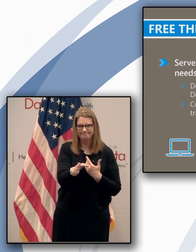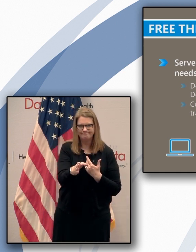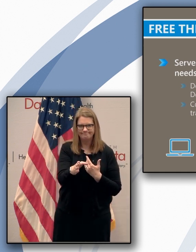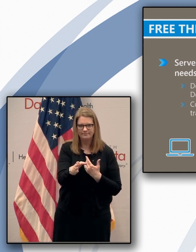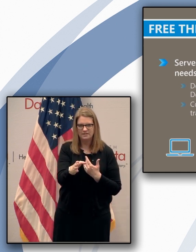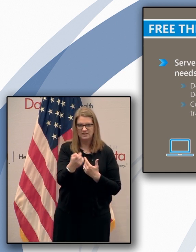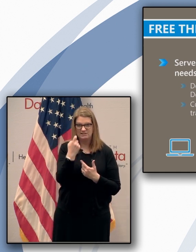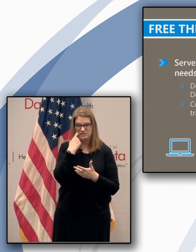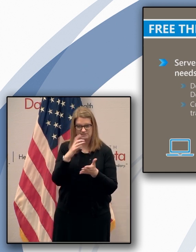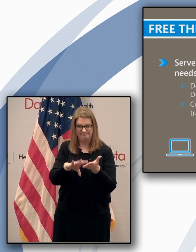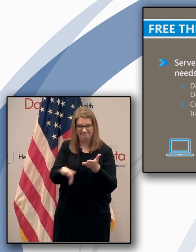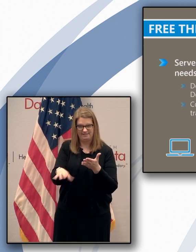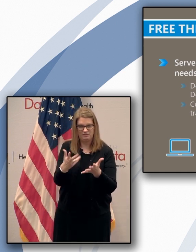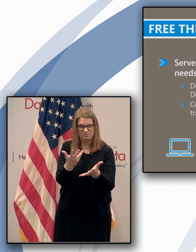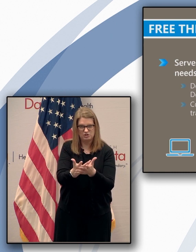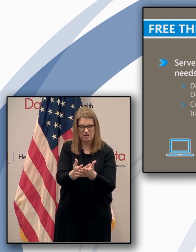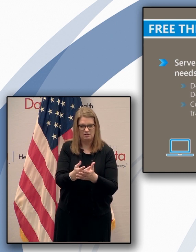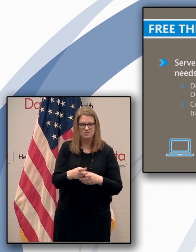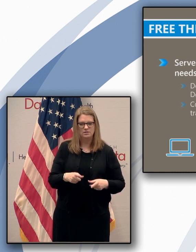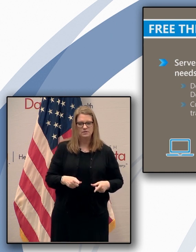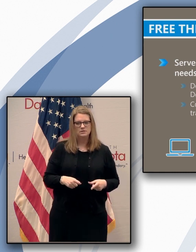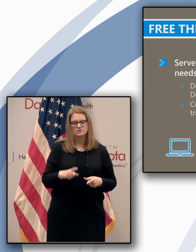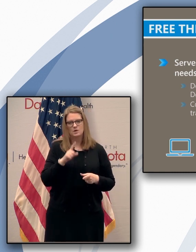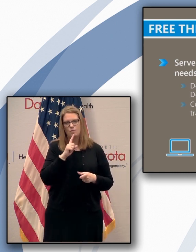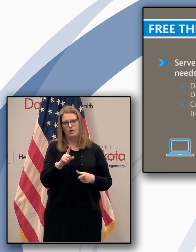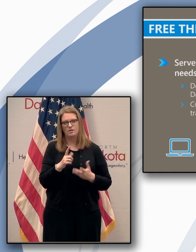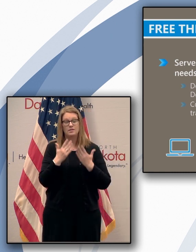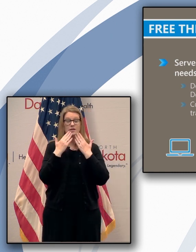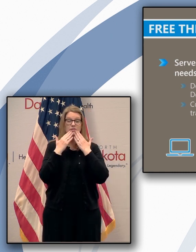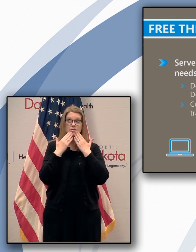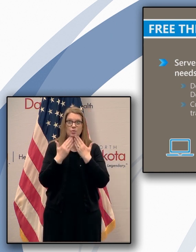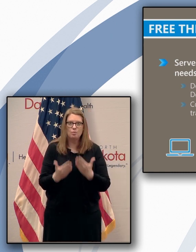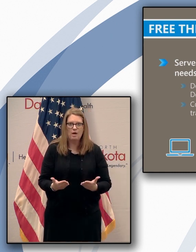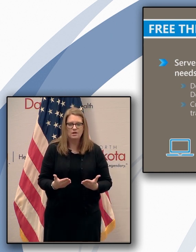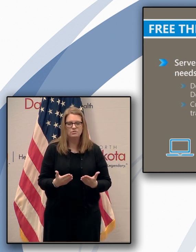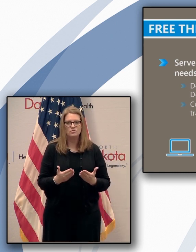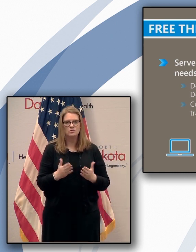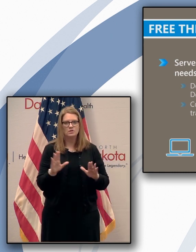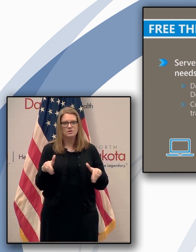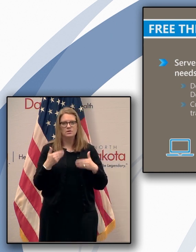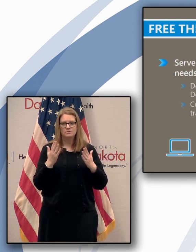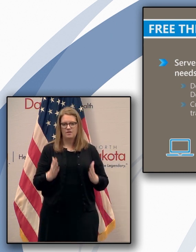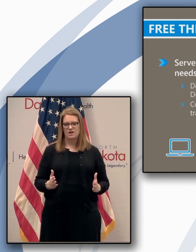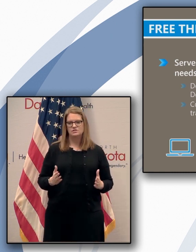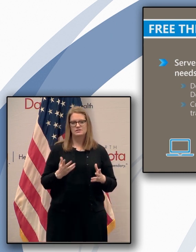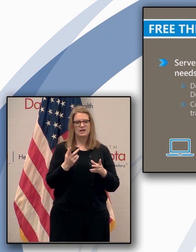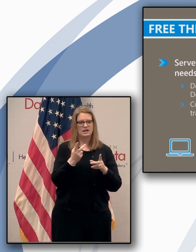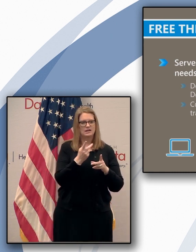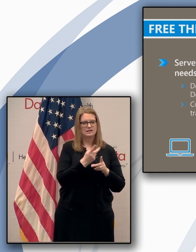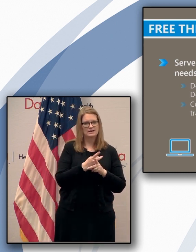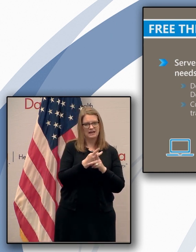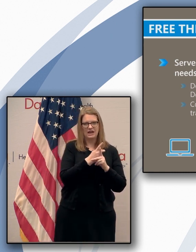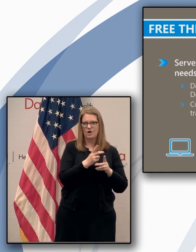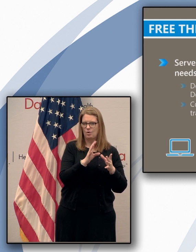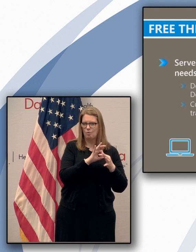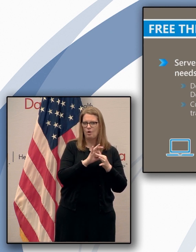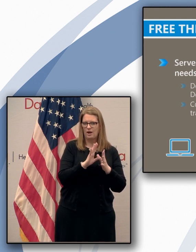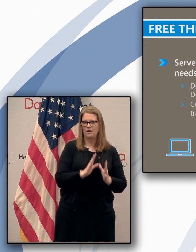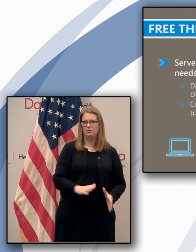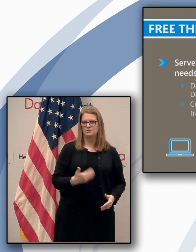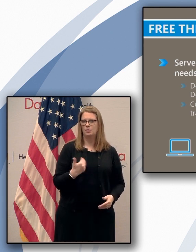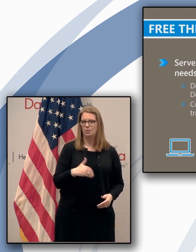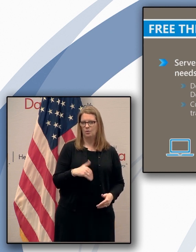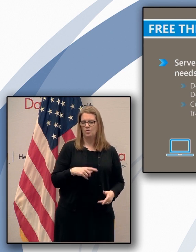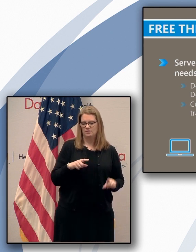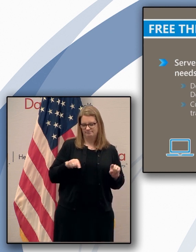criminal justice system. So I want to express deep gratitude to all our providers, the care coordinators and peer support specialists who